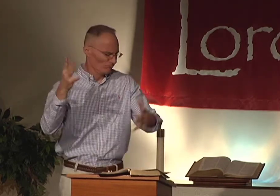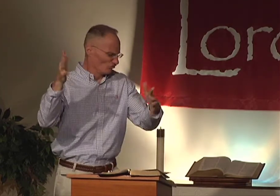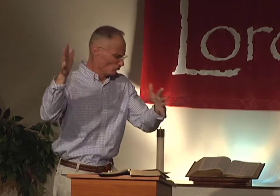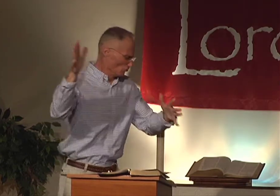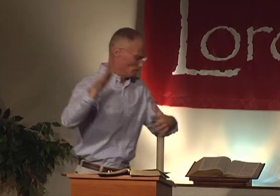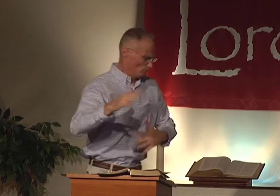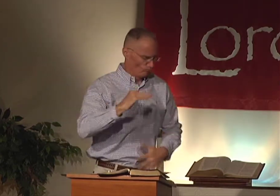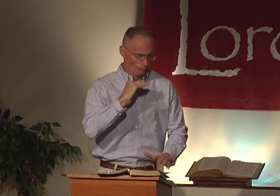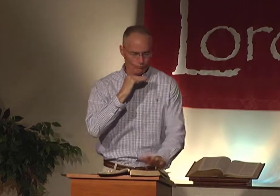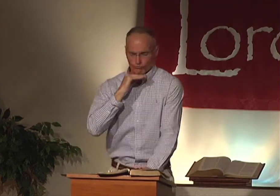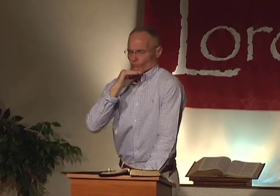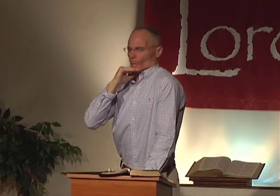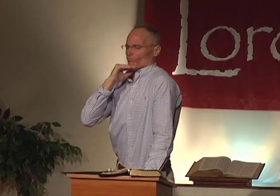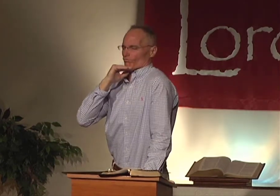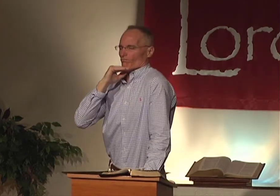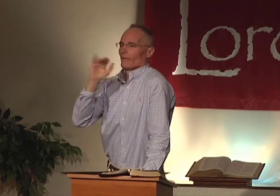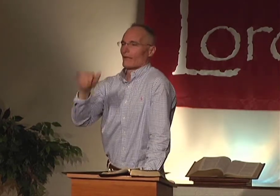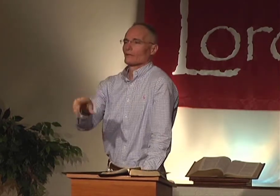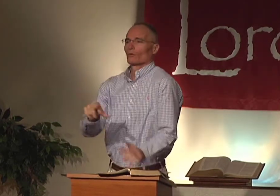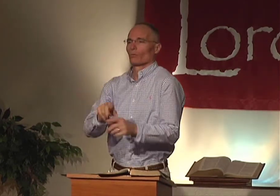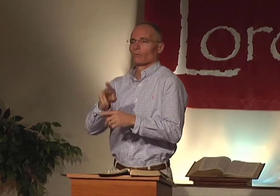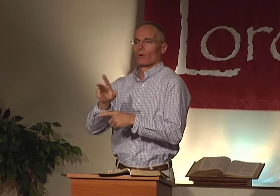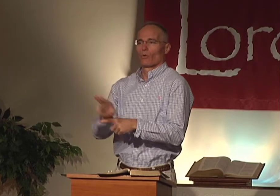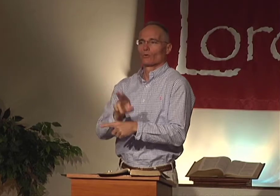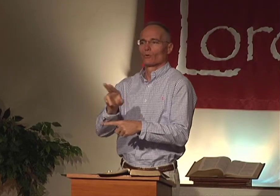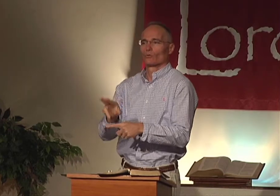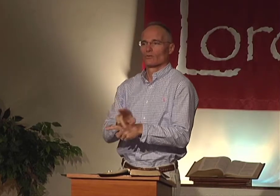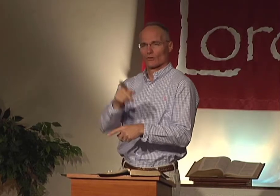Couldn't take one more bite. Just absolutely full.